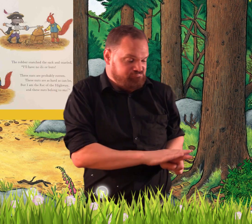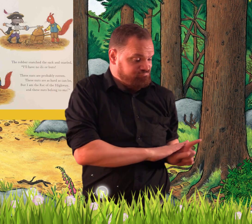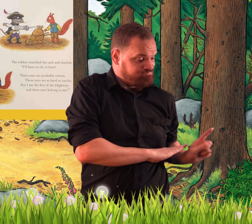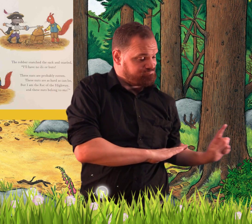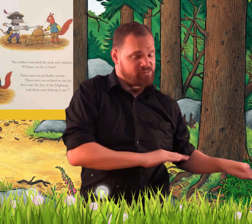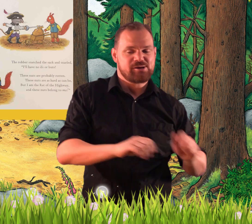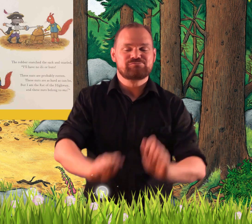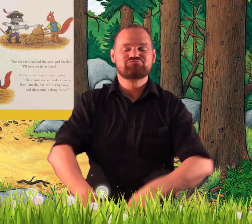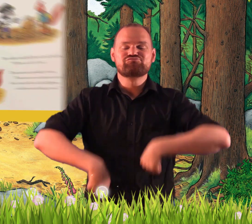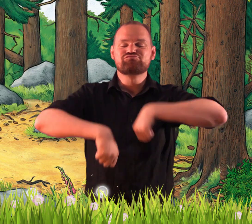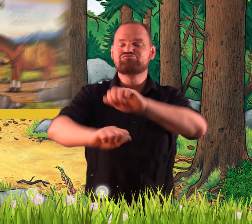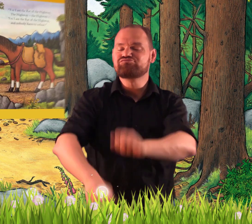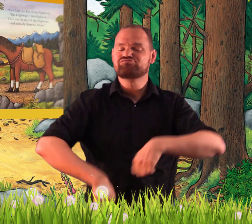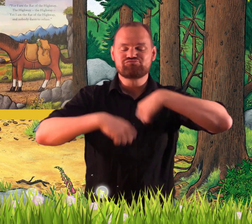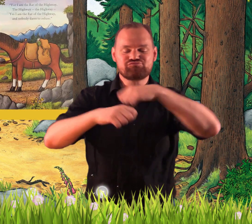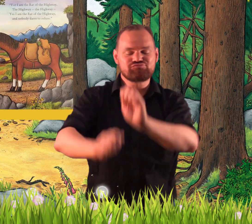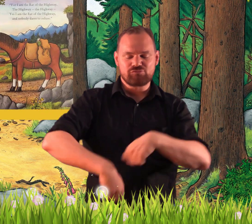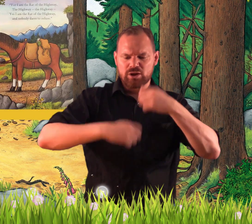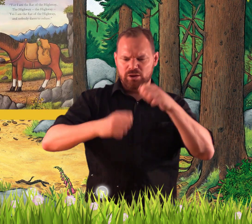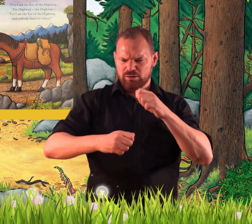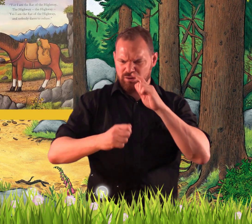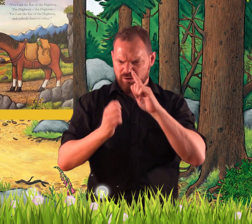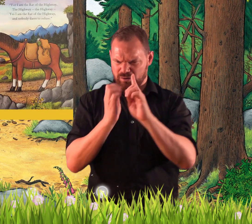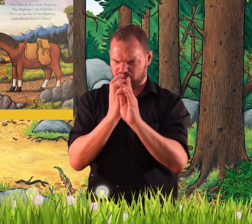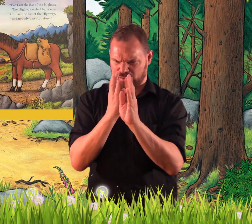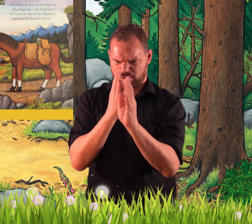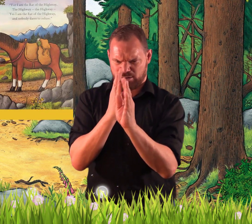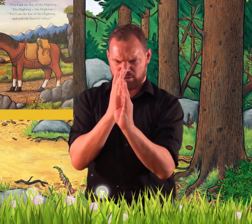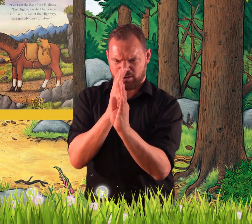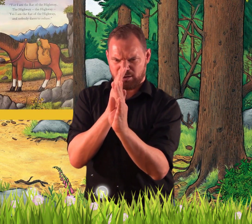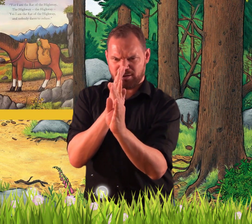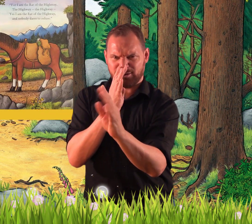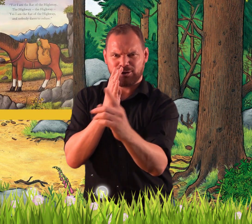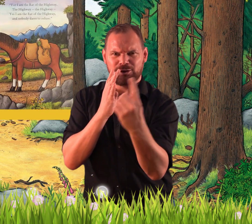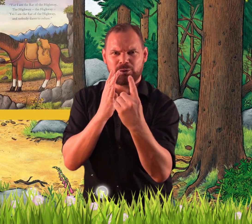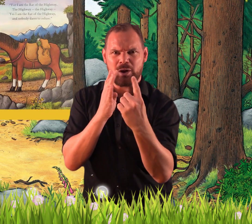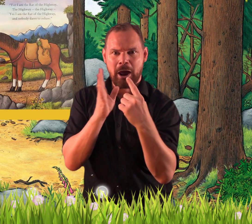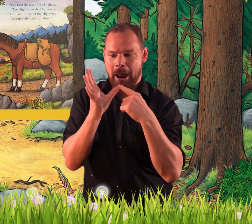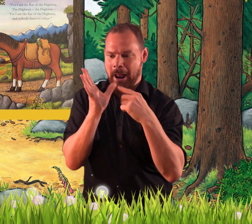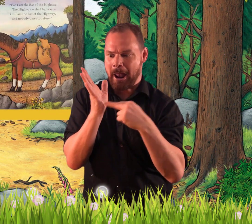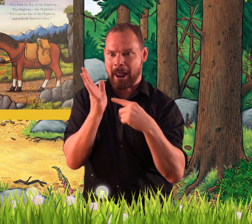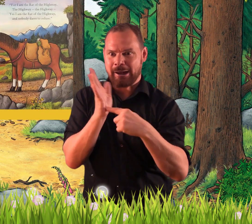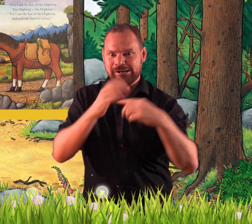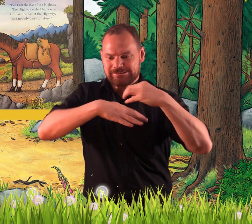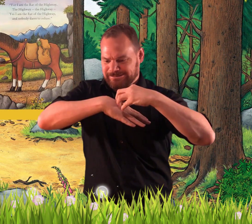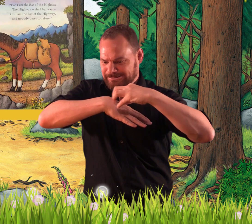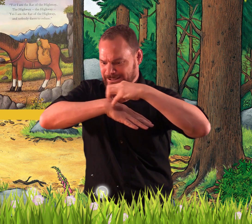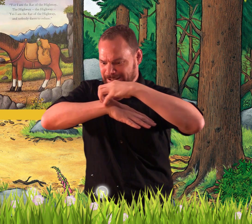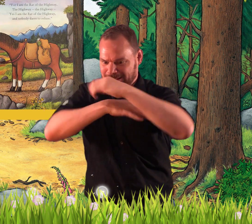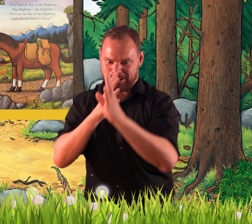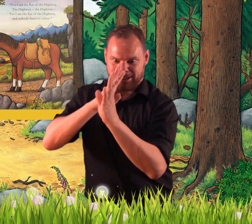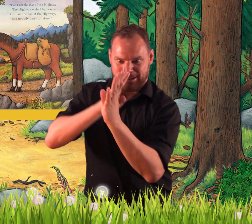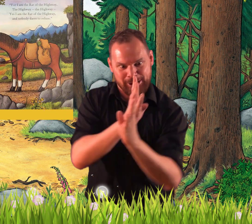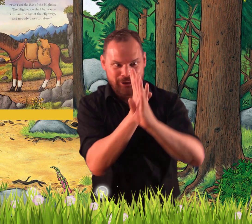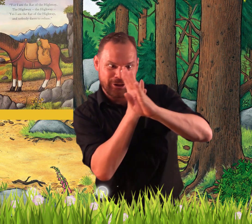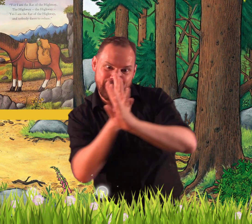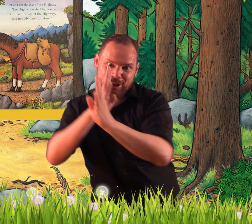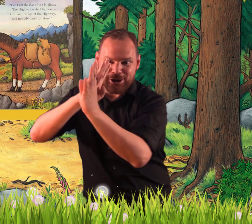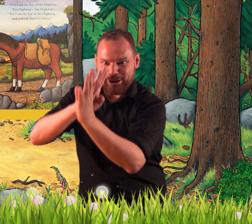sad and walked away. Then he saw someone. But who could it be? It was an army of ants